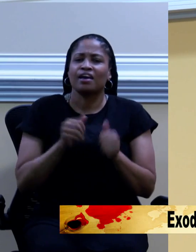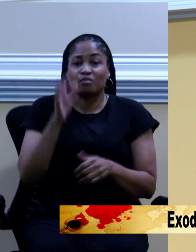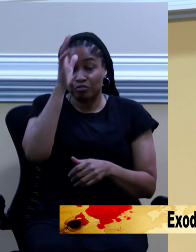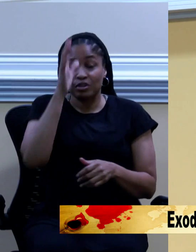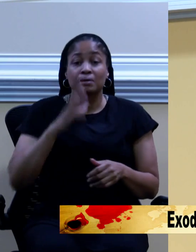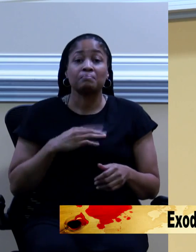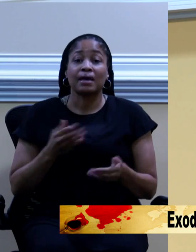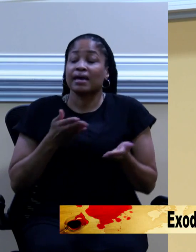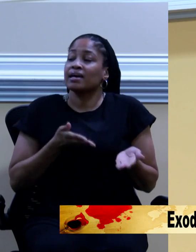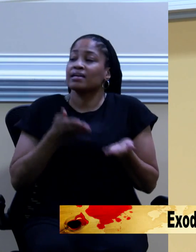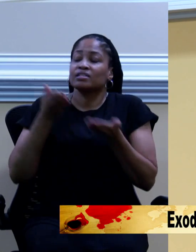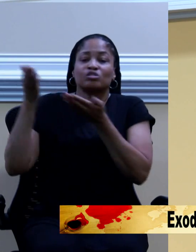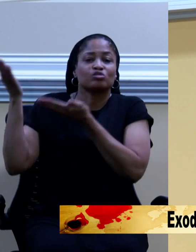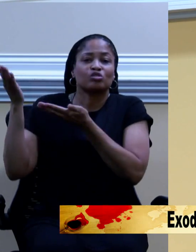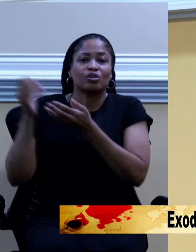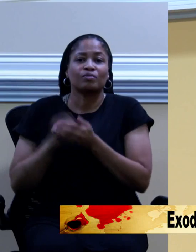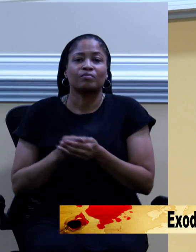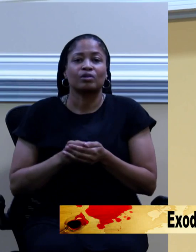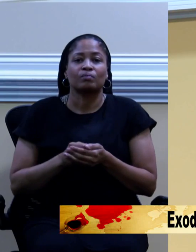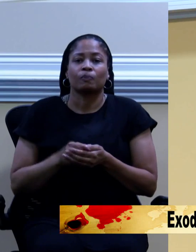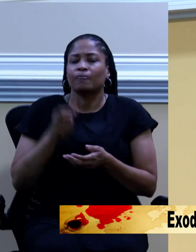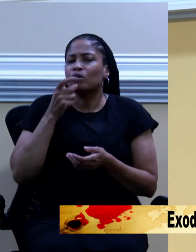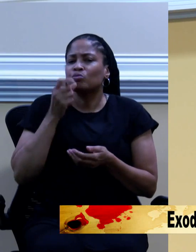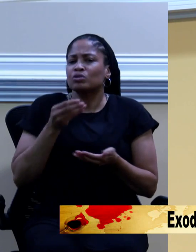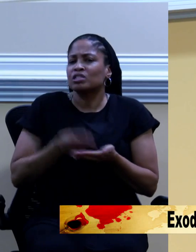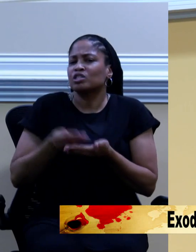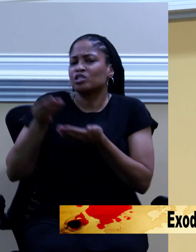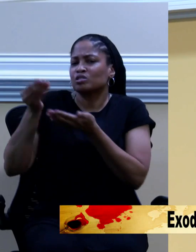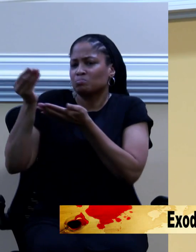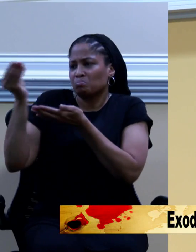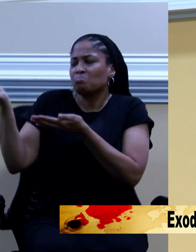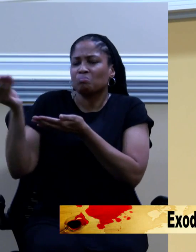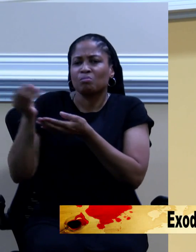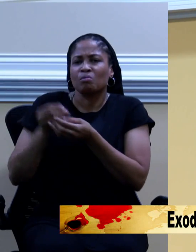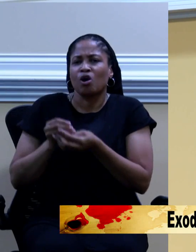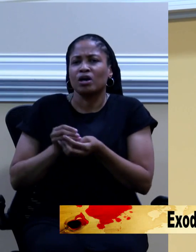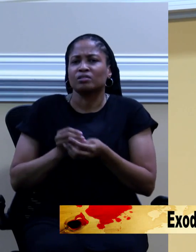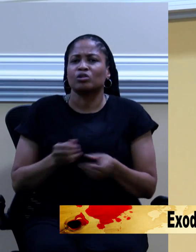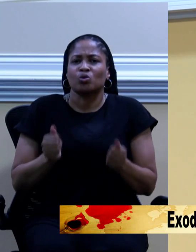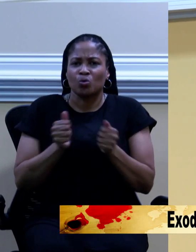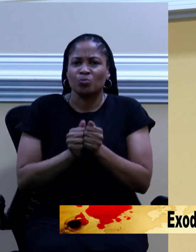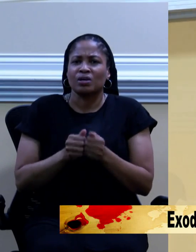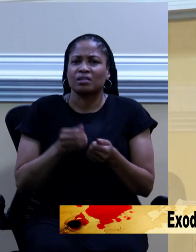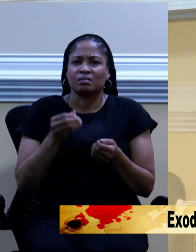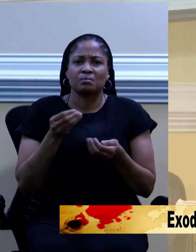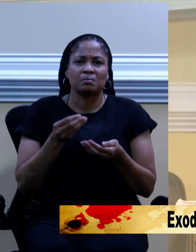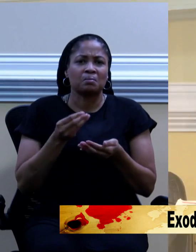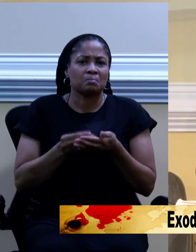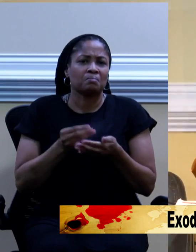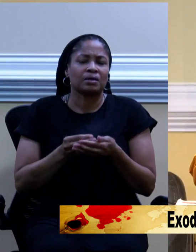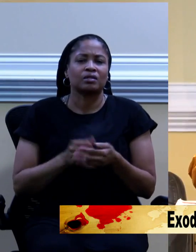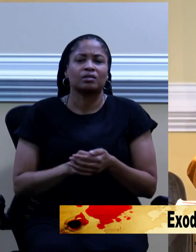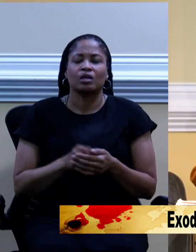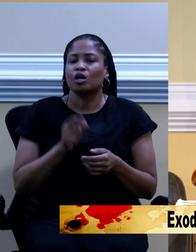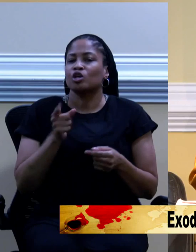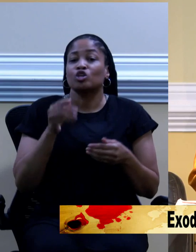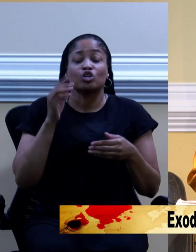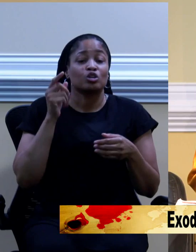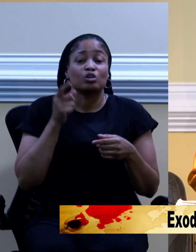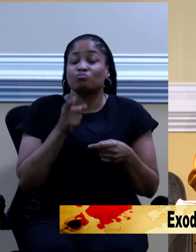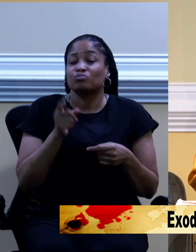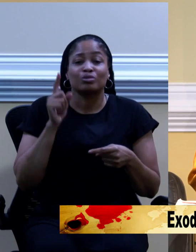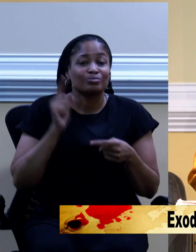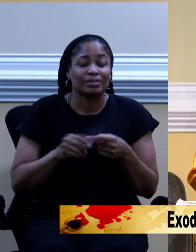for money, when thou hast circumcised him, then shall he eat thereof. So he can't eat of it unless he's